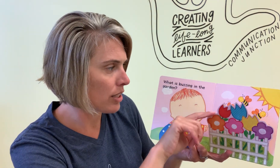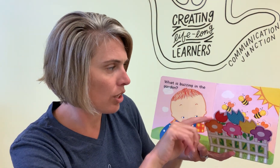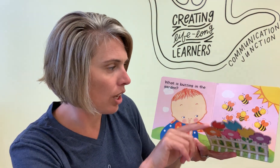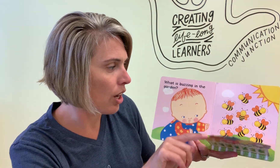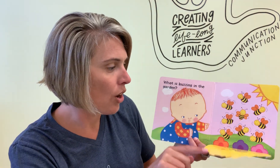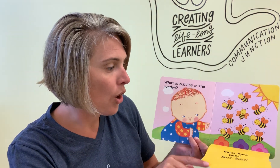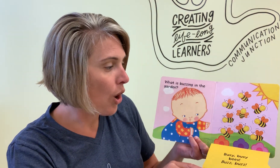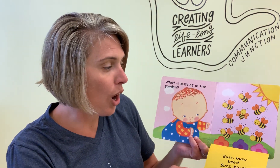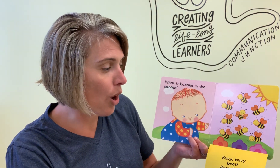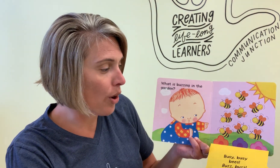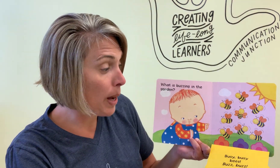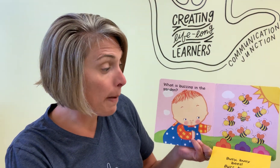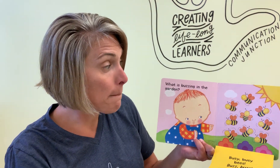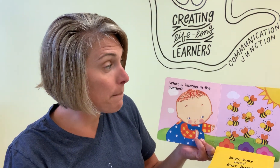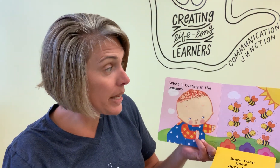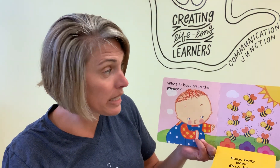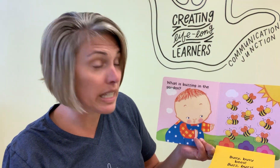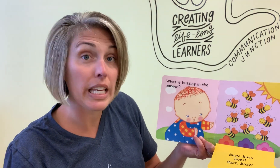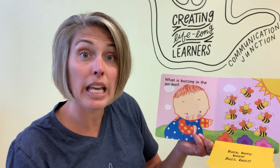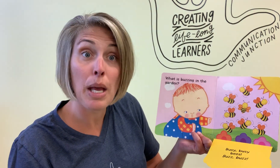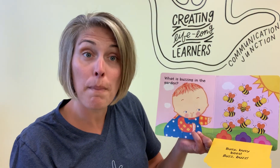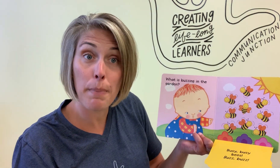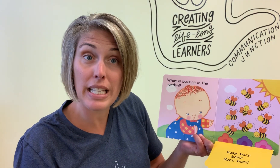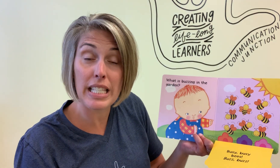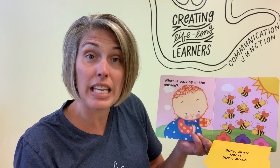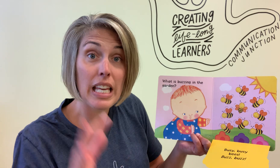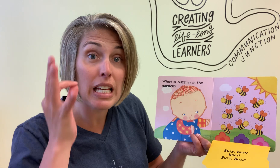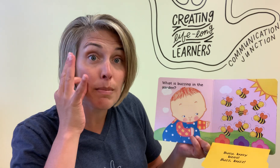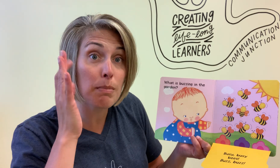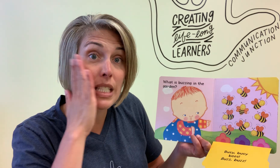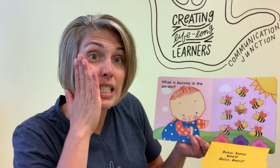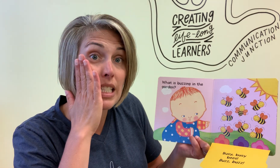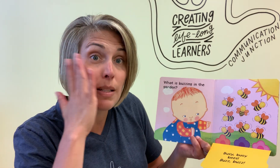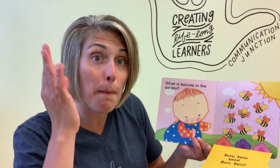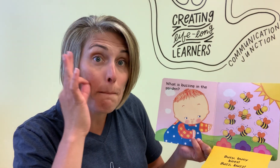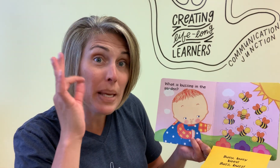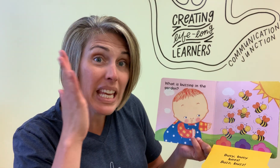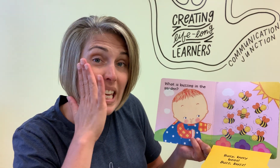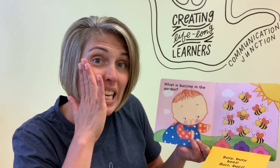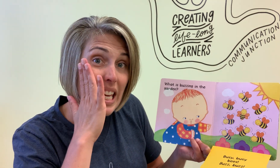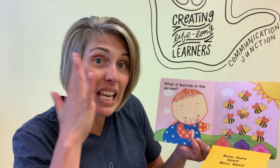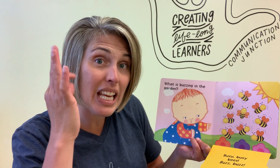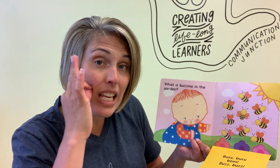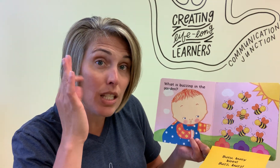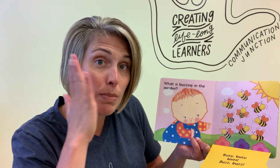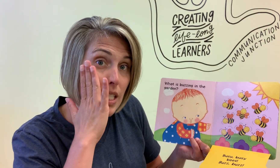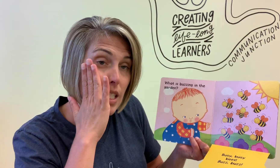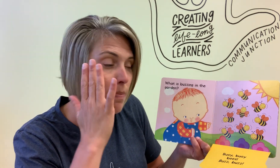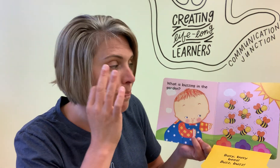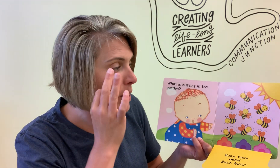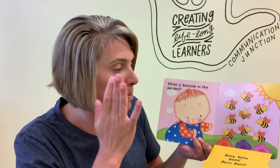look. Oh, busy, bzz, bees, bzz,